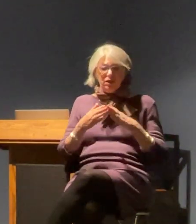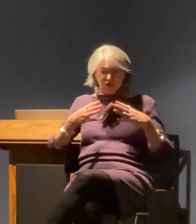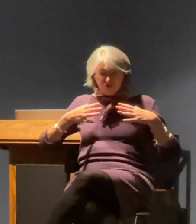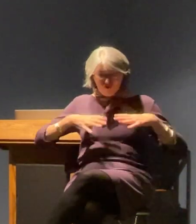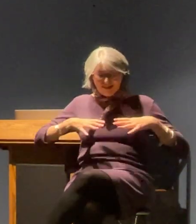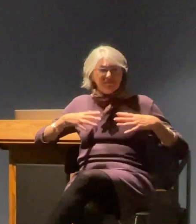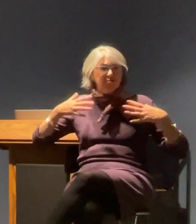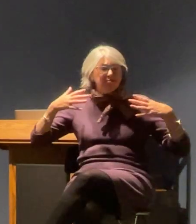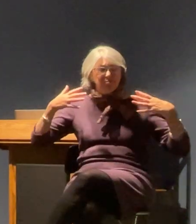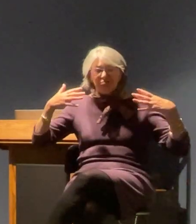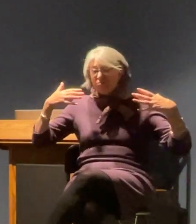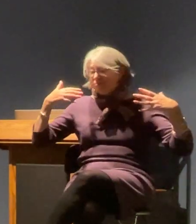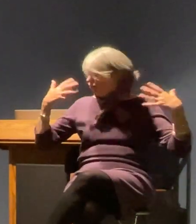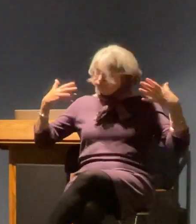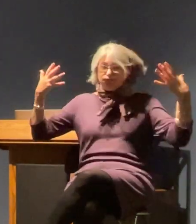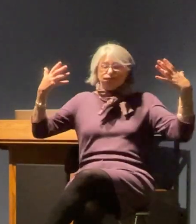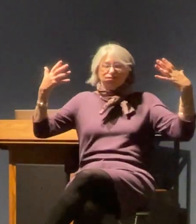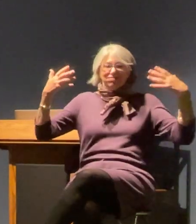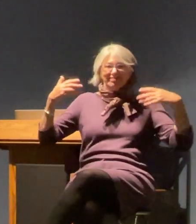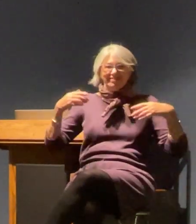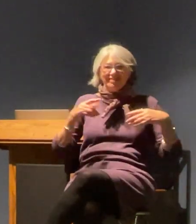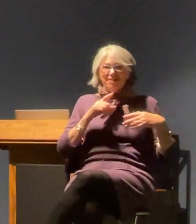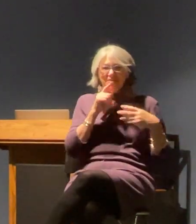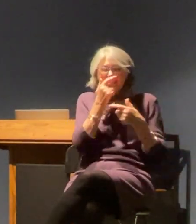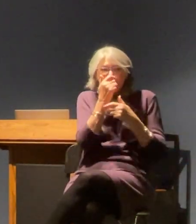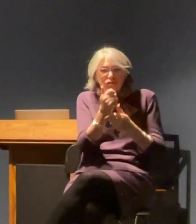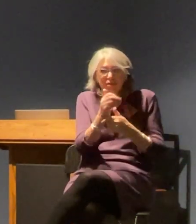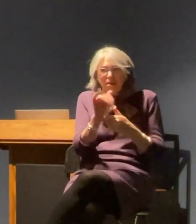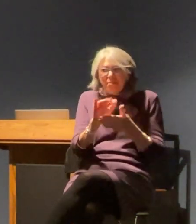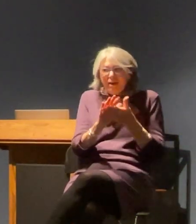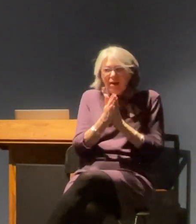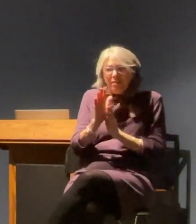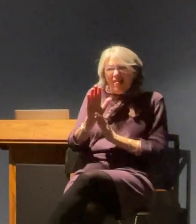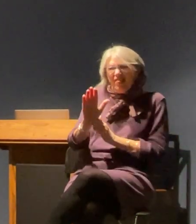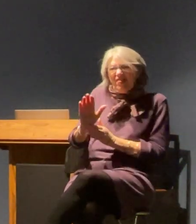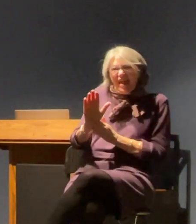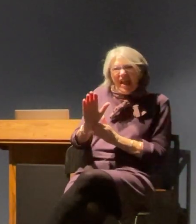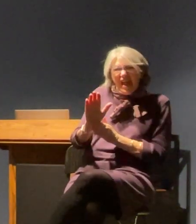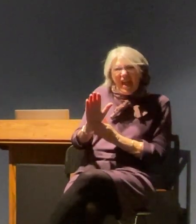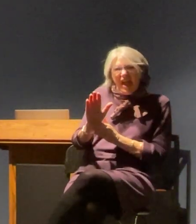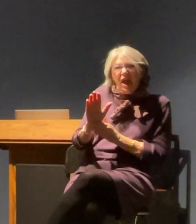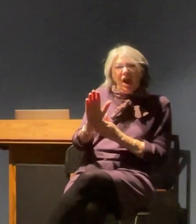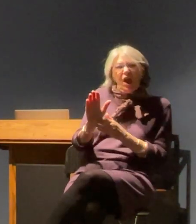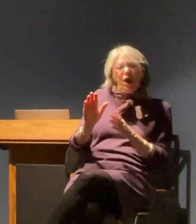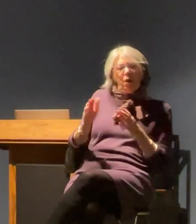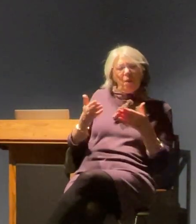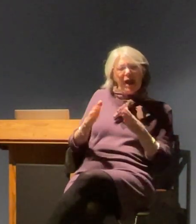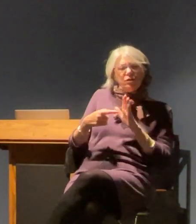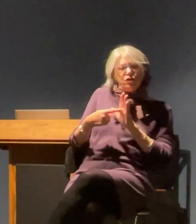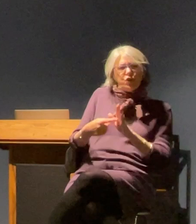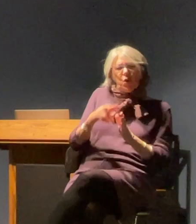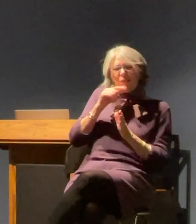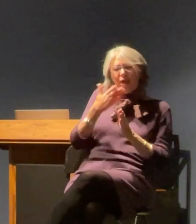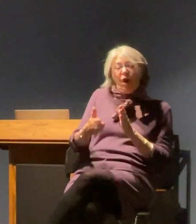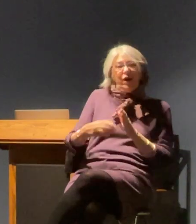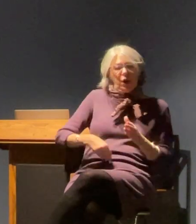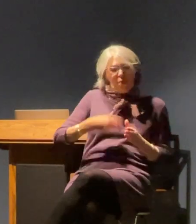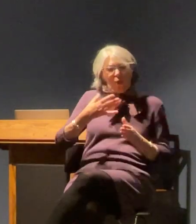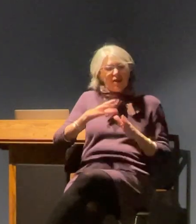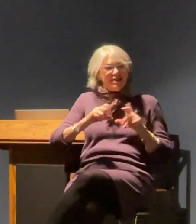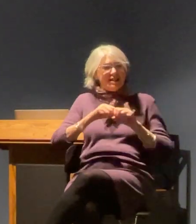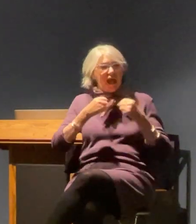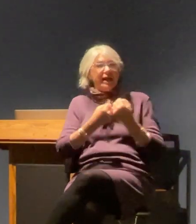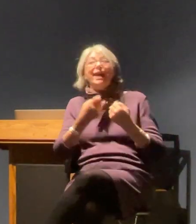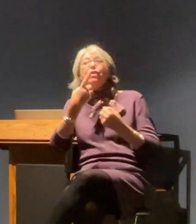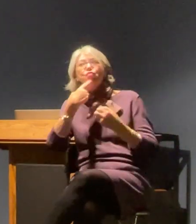outlandishly. So it was very interesting that this becomes their form of agency in a white dominant society. And in a